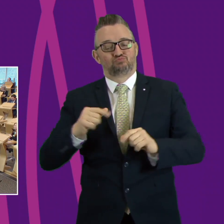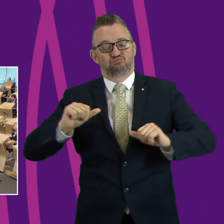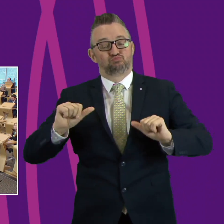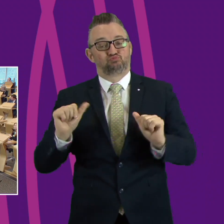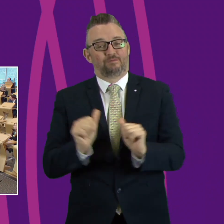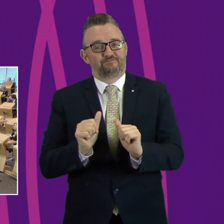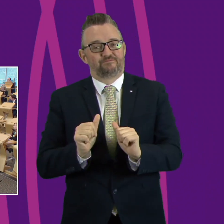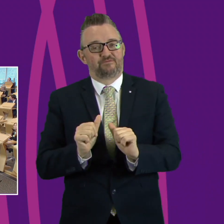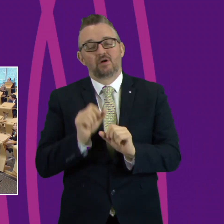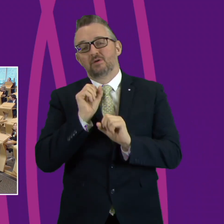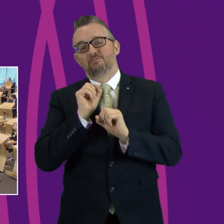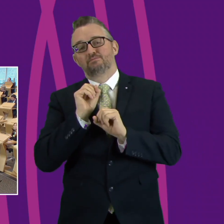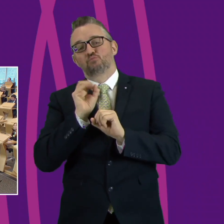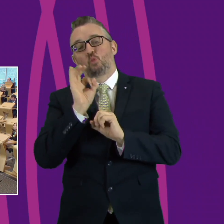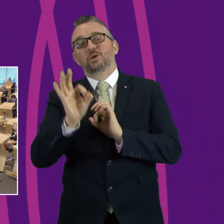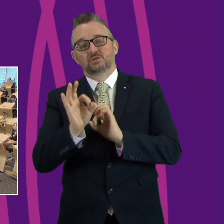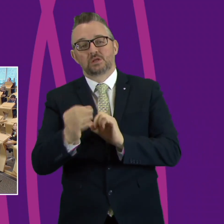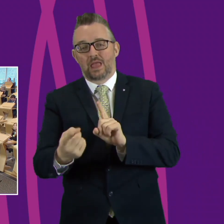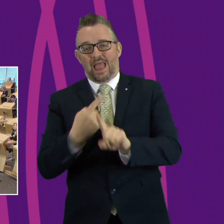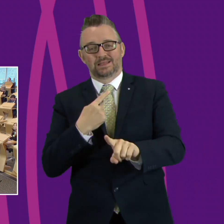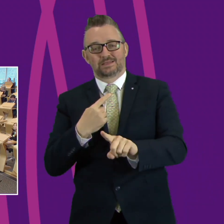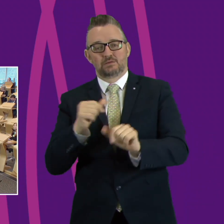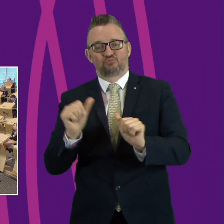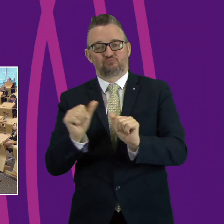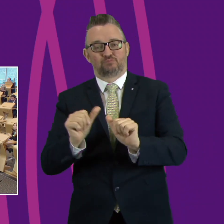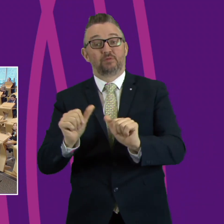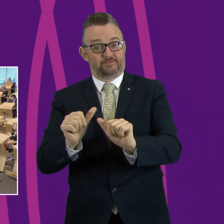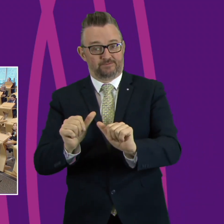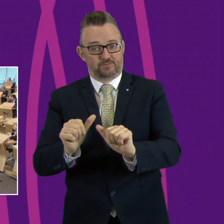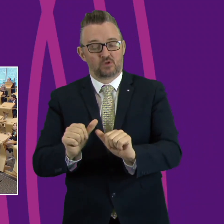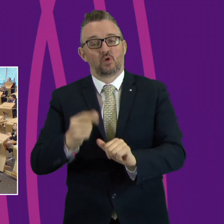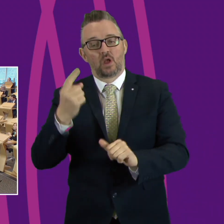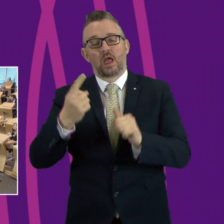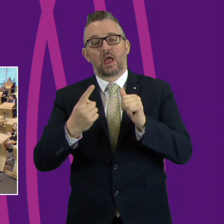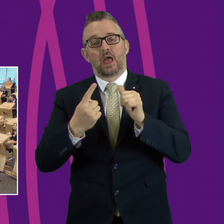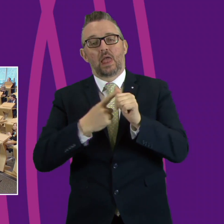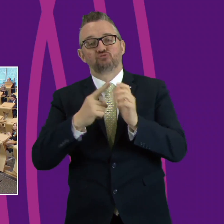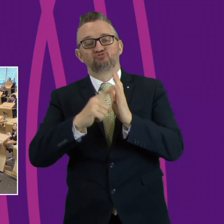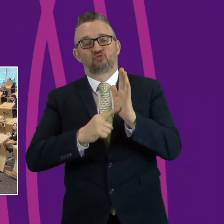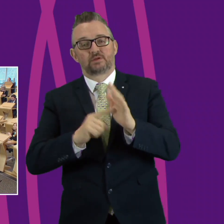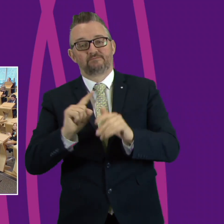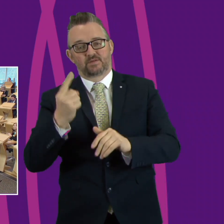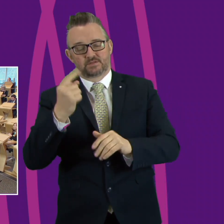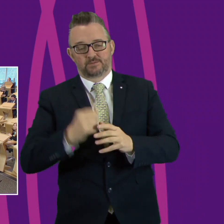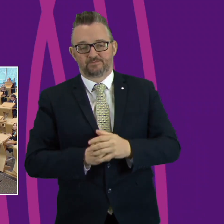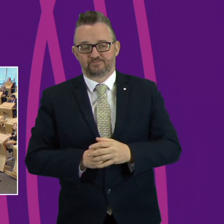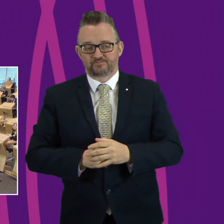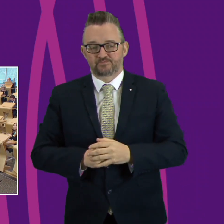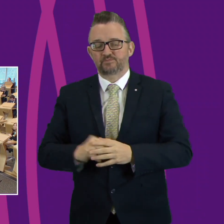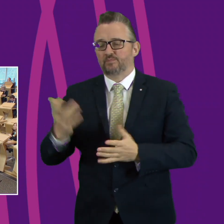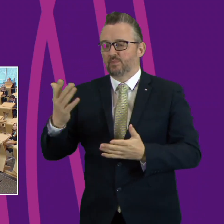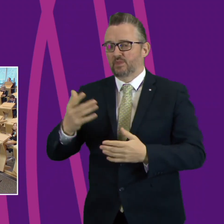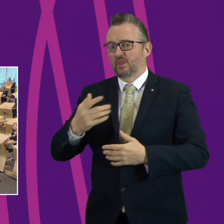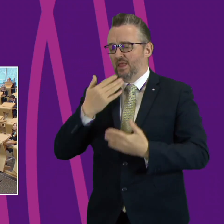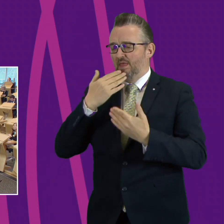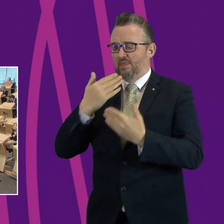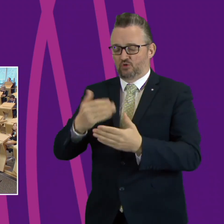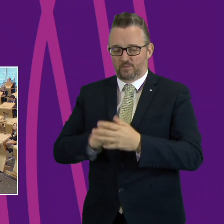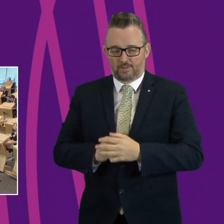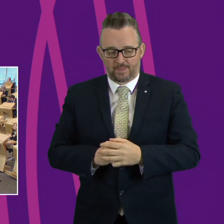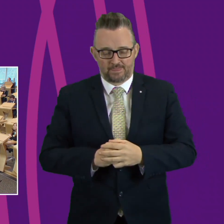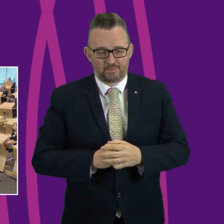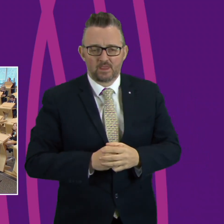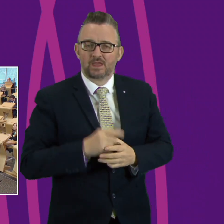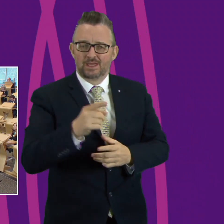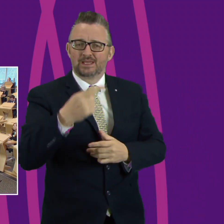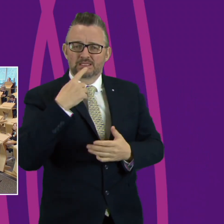many members to ask questions as possible. Alison Johnson, to be followed by Willie Rennie. Thank you. The Cabinet Secretary said that she's